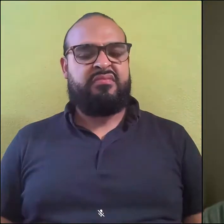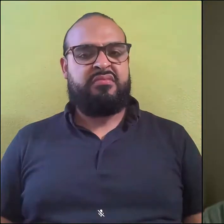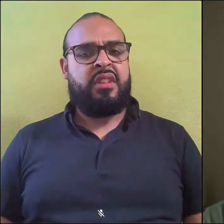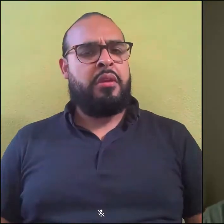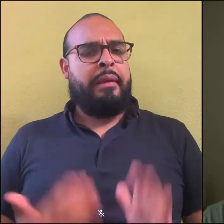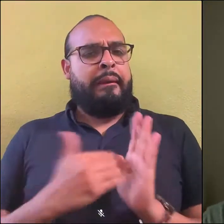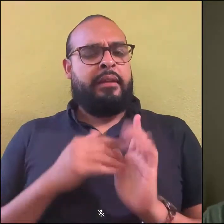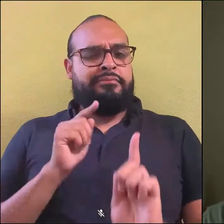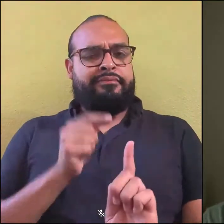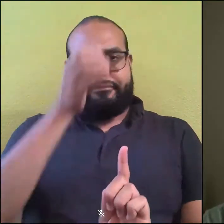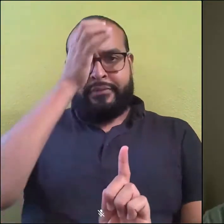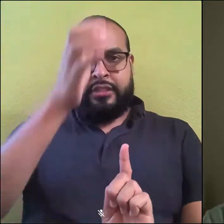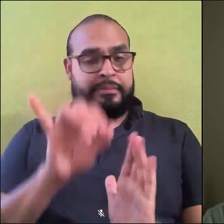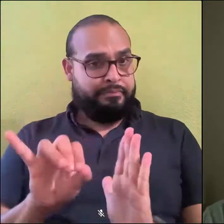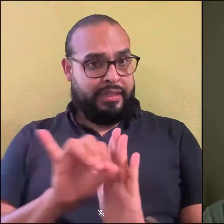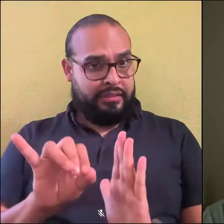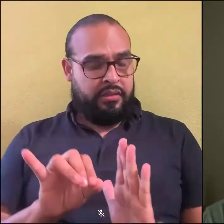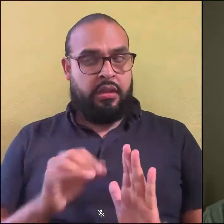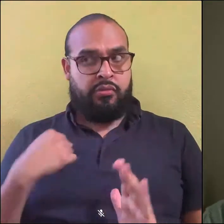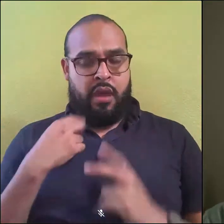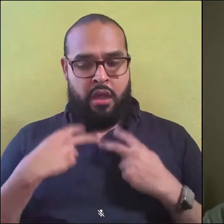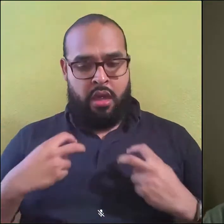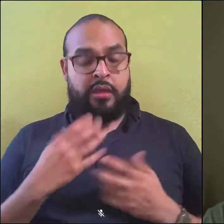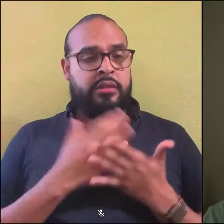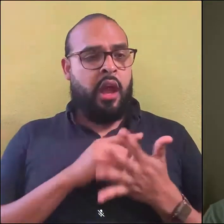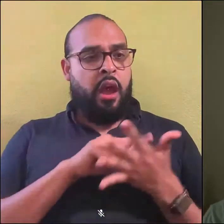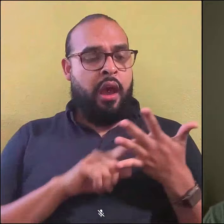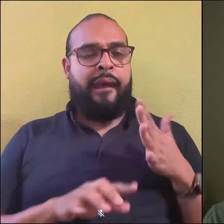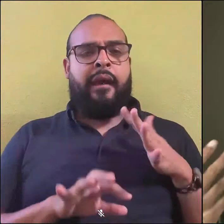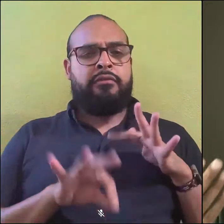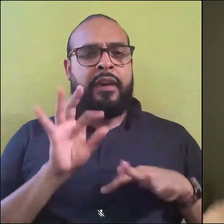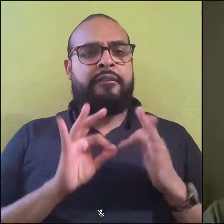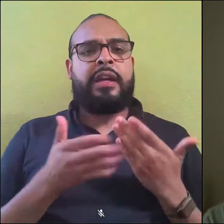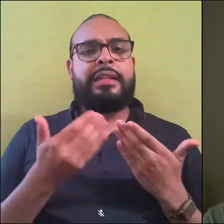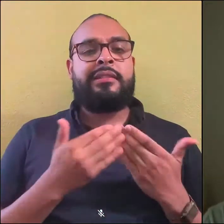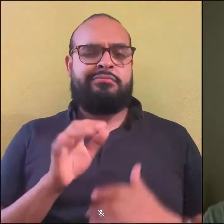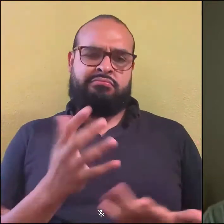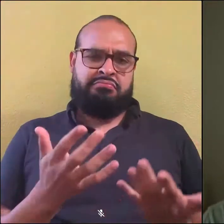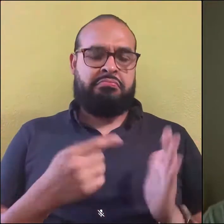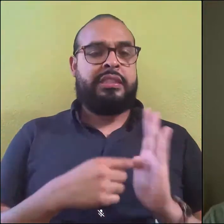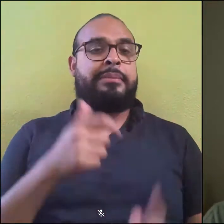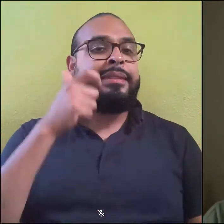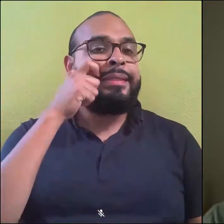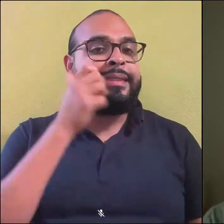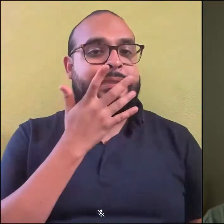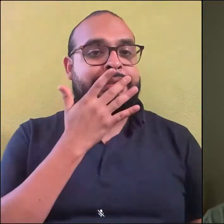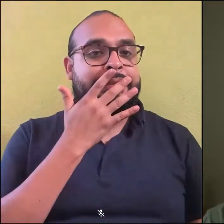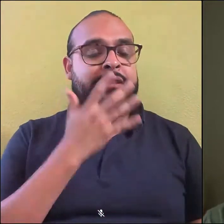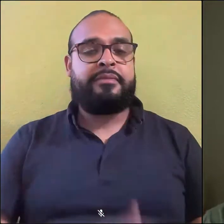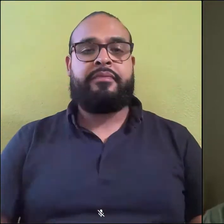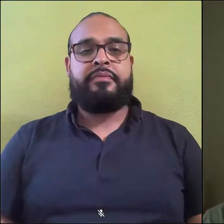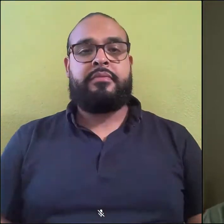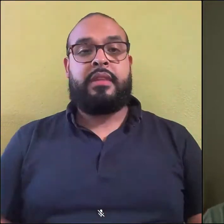there are some parts that are easily understood, and I think often discussed. Things like skin color, ethno-linguistic